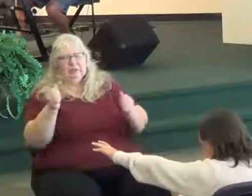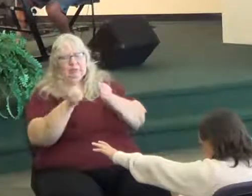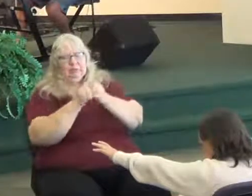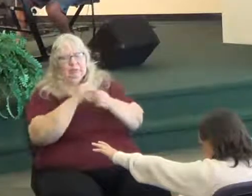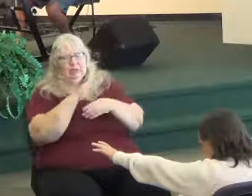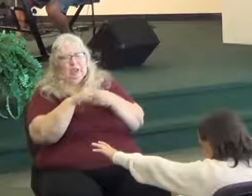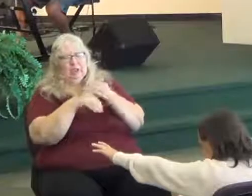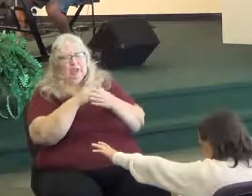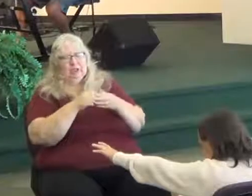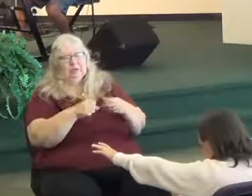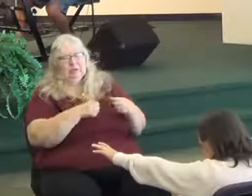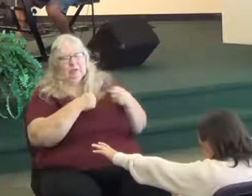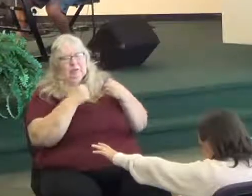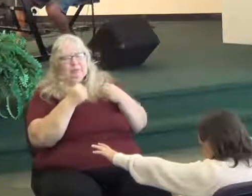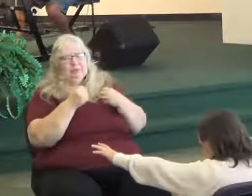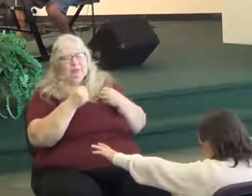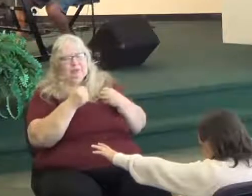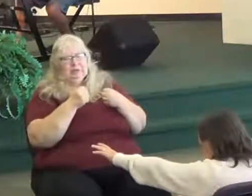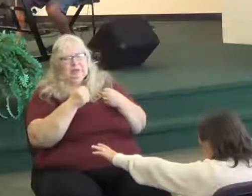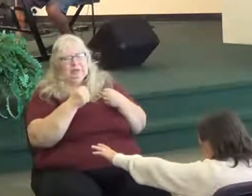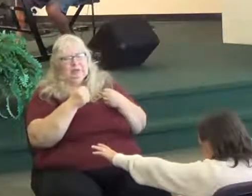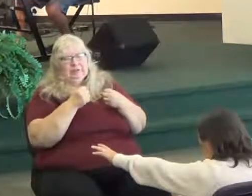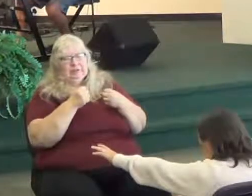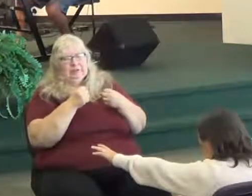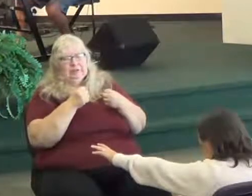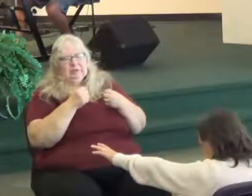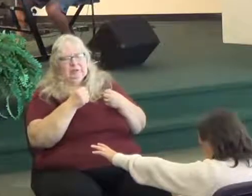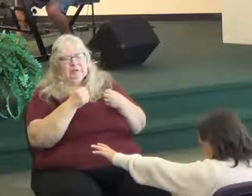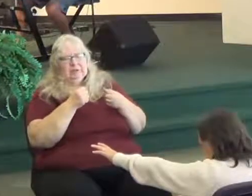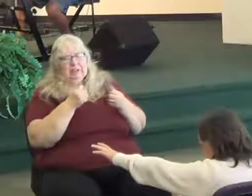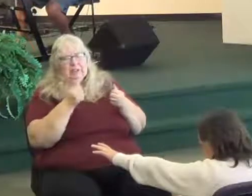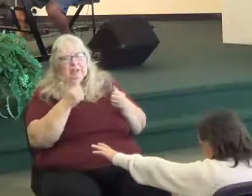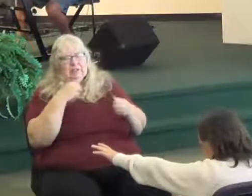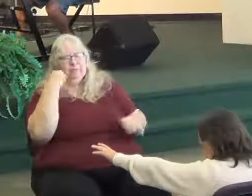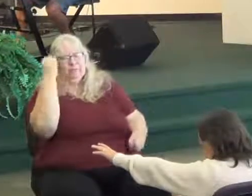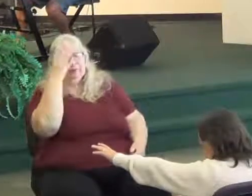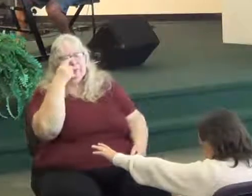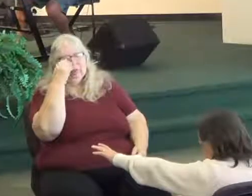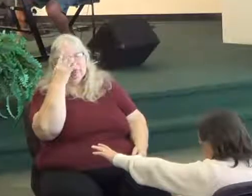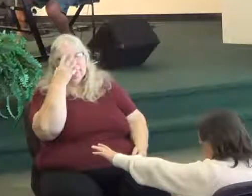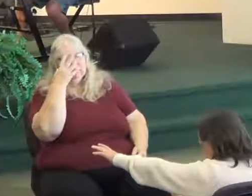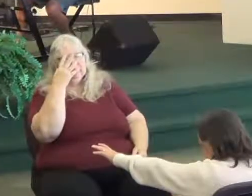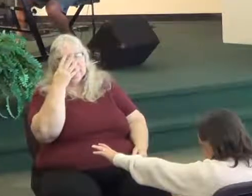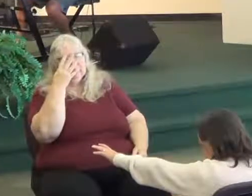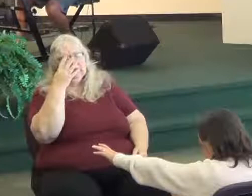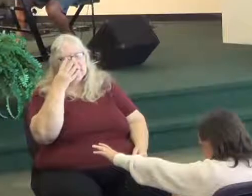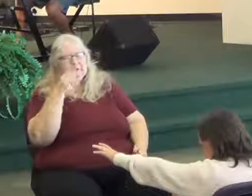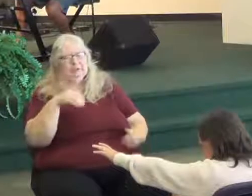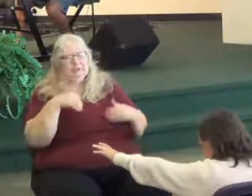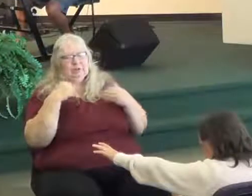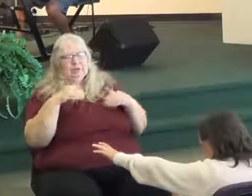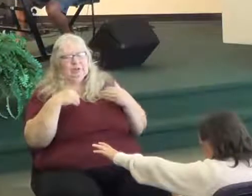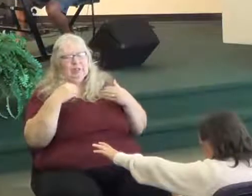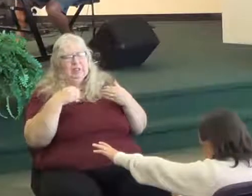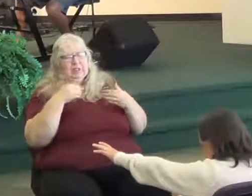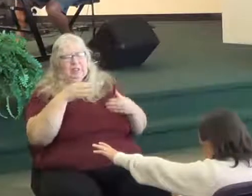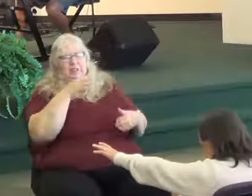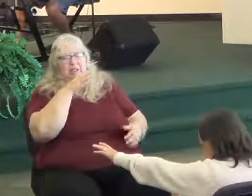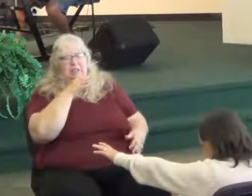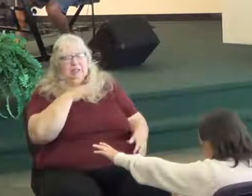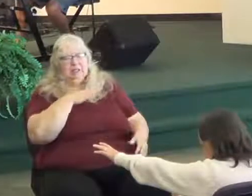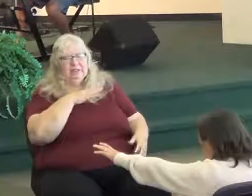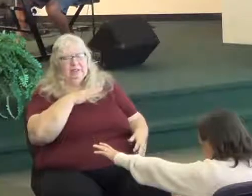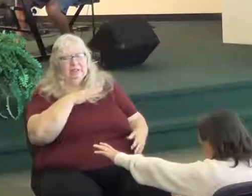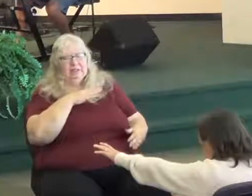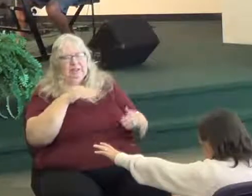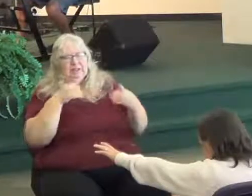as she grows up and becomes a good, lovable, beautiful young lady. And Lord, I've already got the ball bat picked out